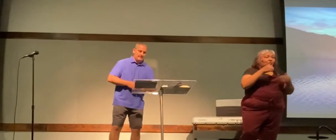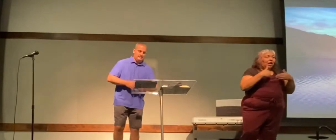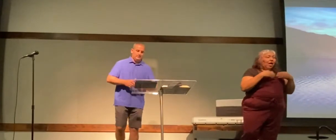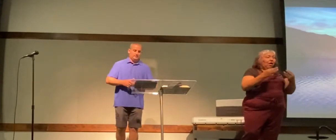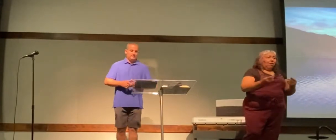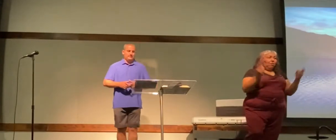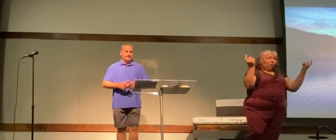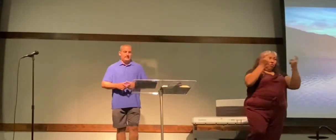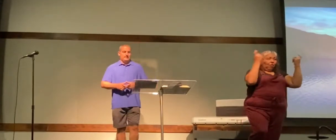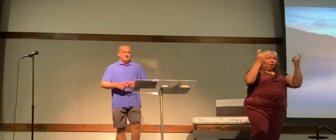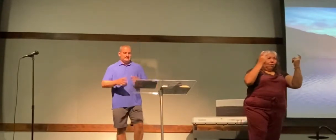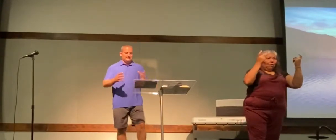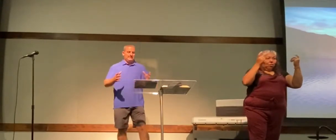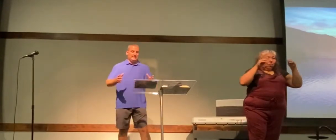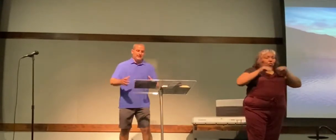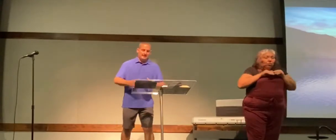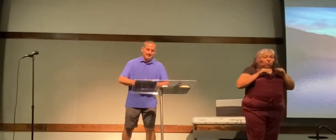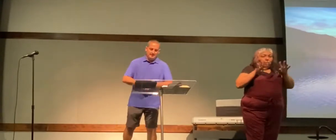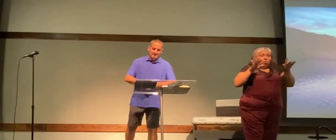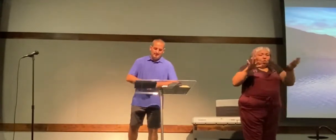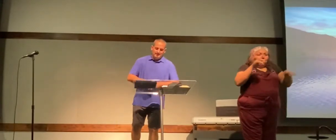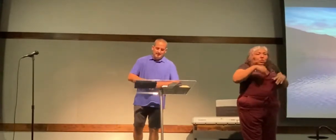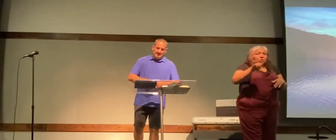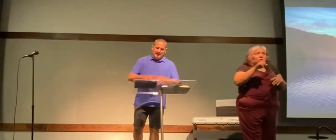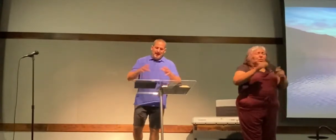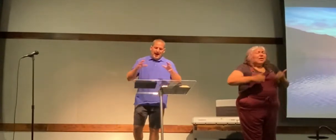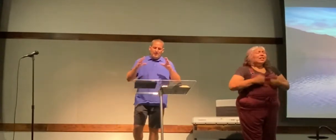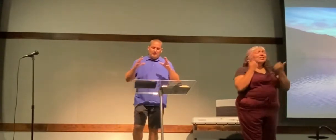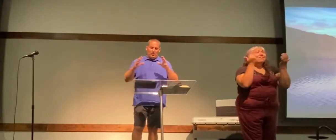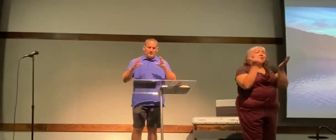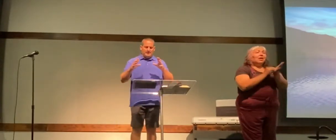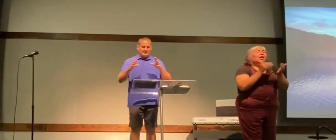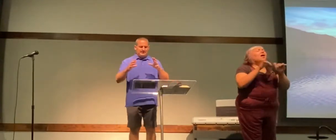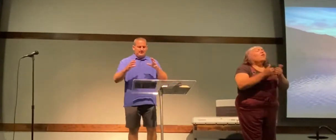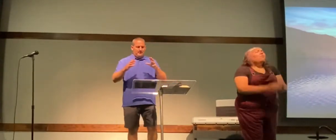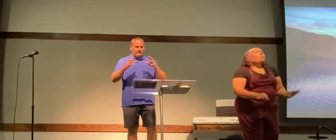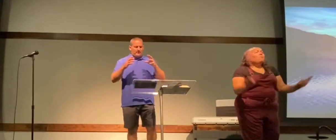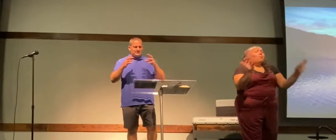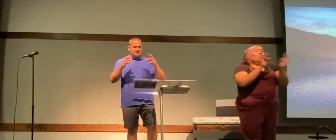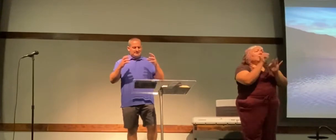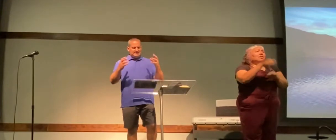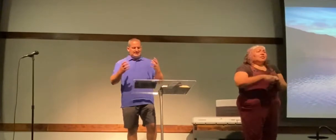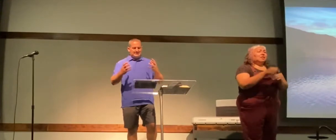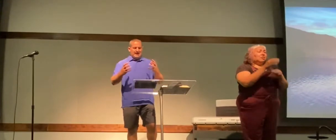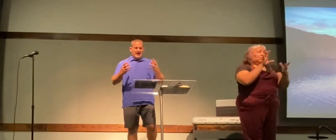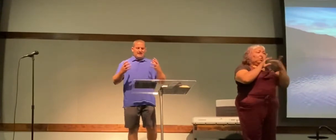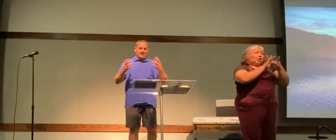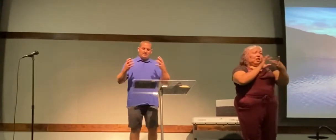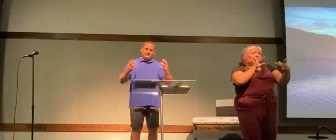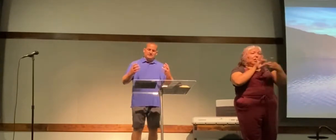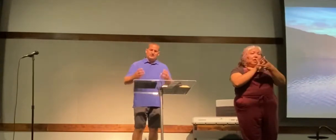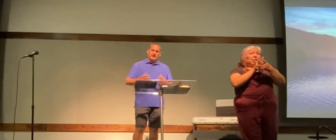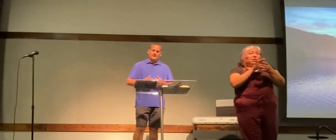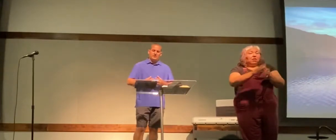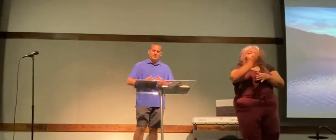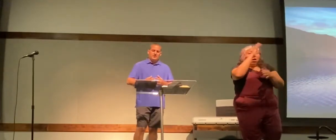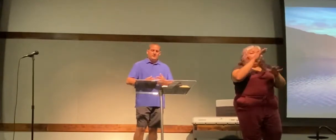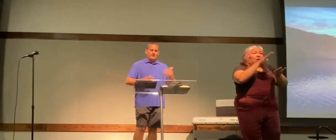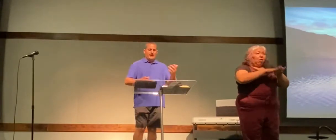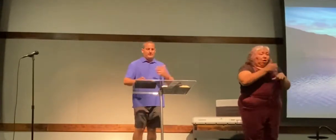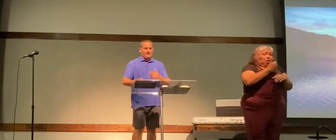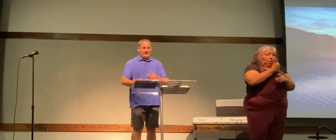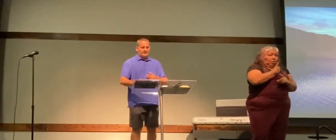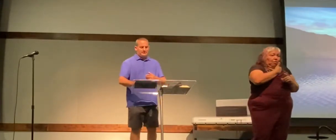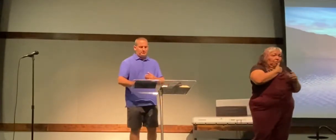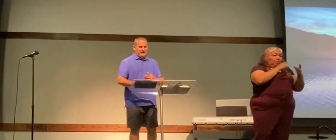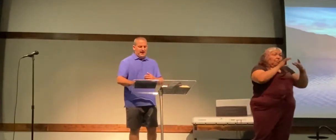break out in you to live again. And how important is it for us to connect to God on a personal level for